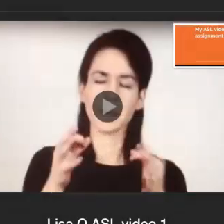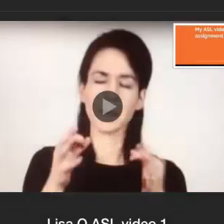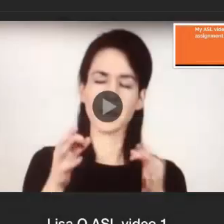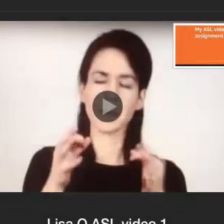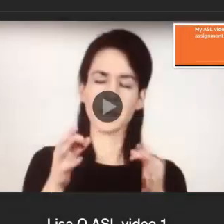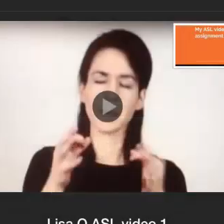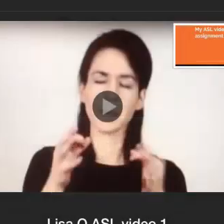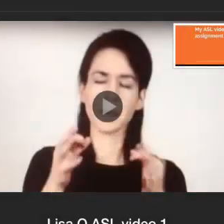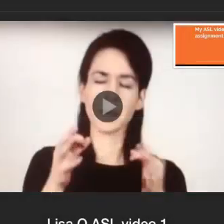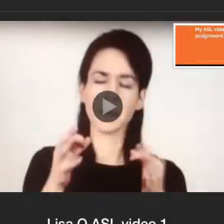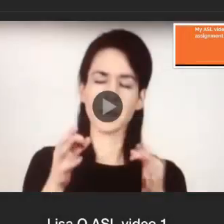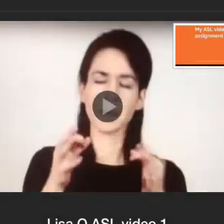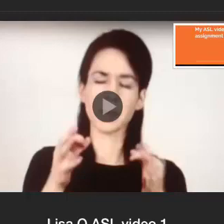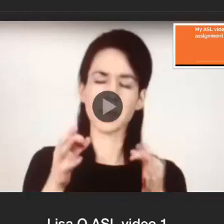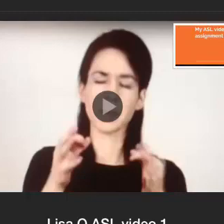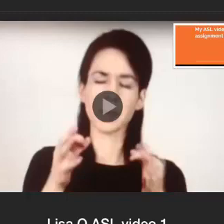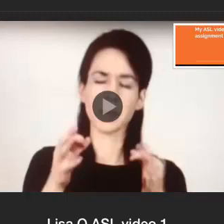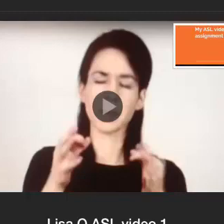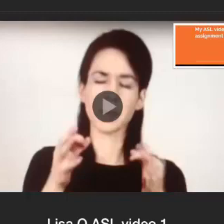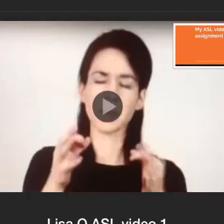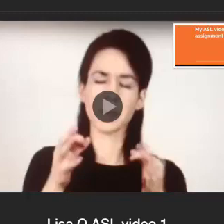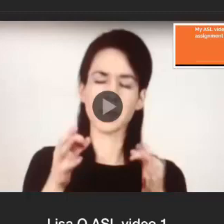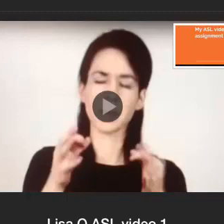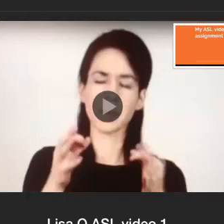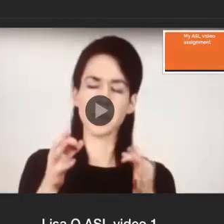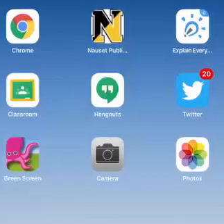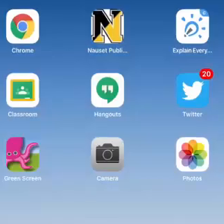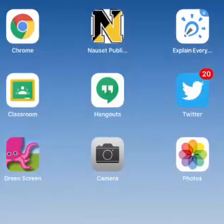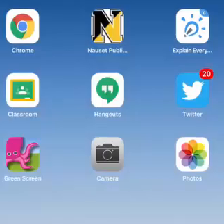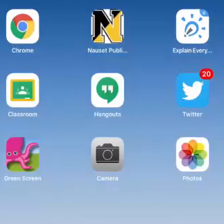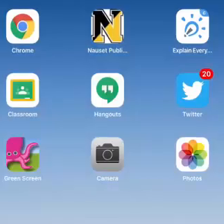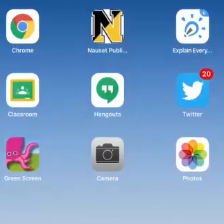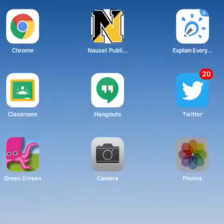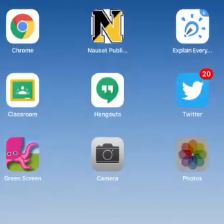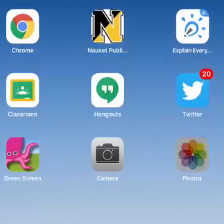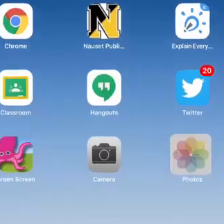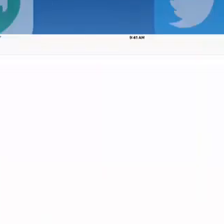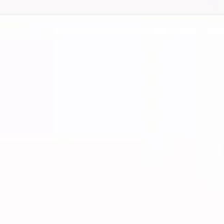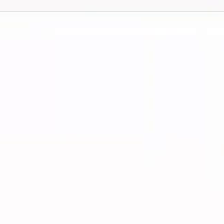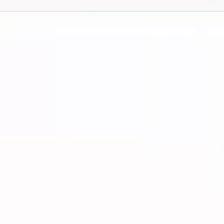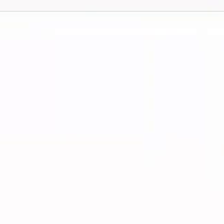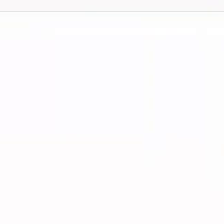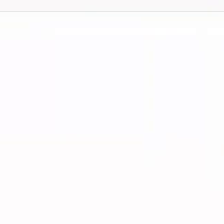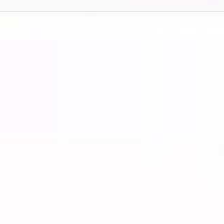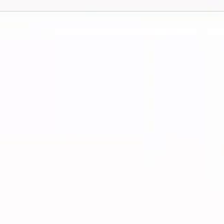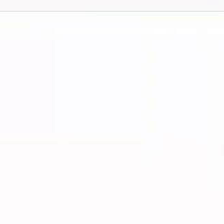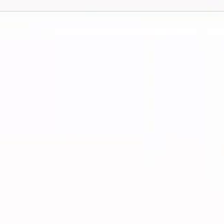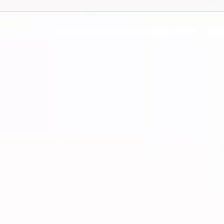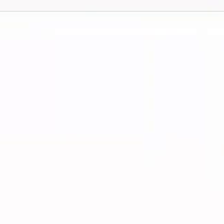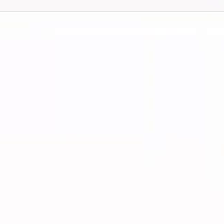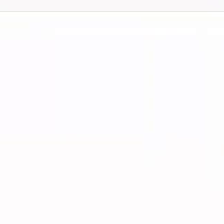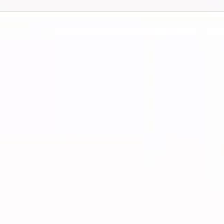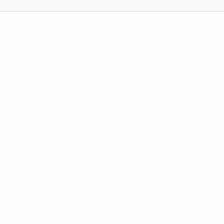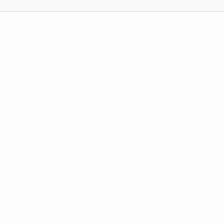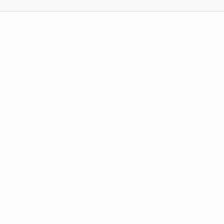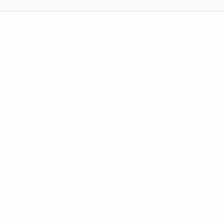just go and check on that. So double check that it's actually in your photos under your recent videos.